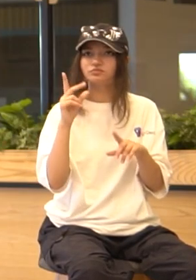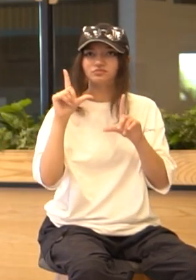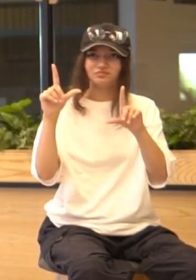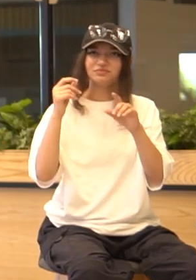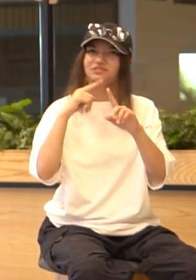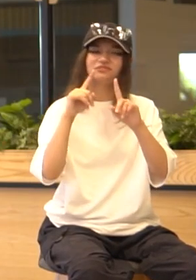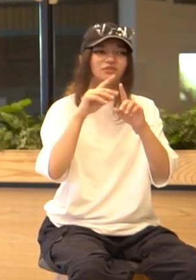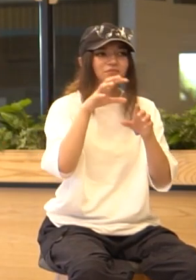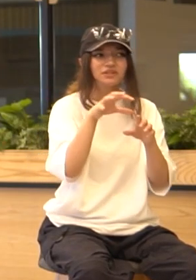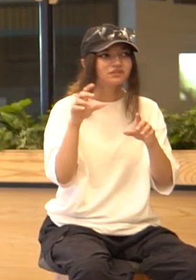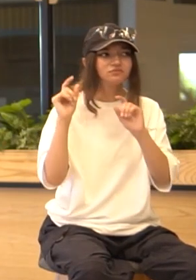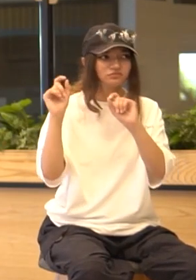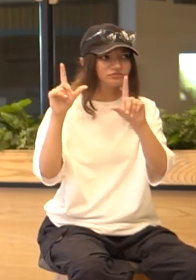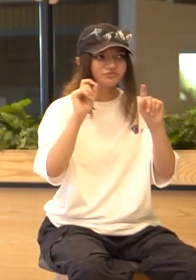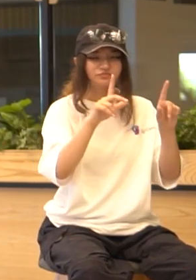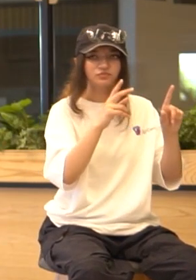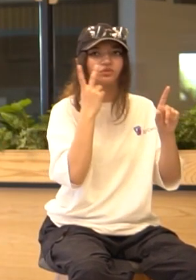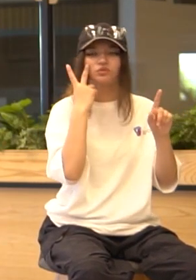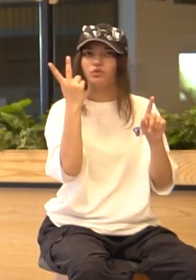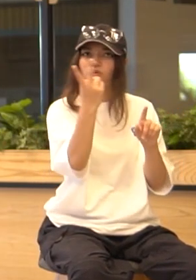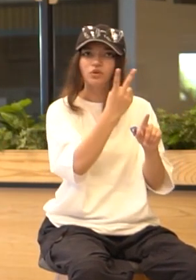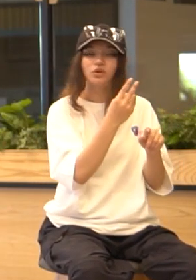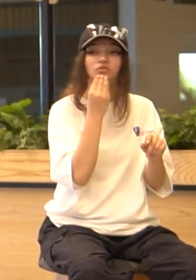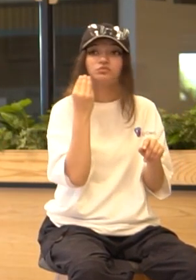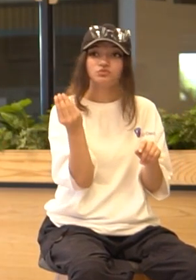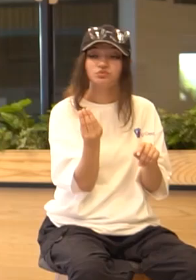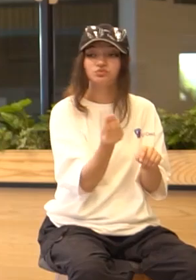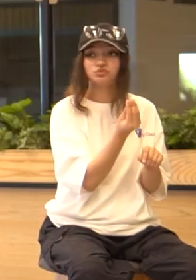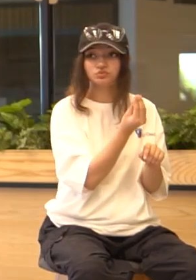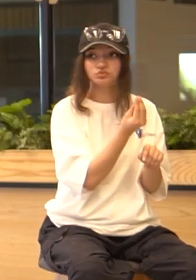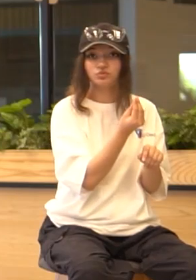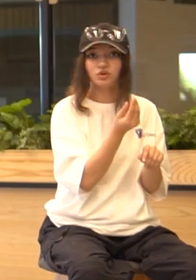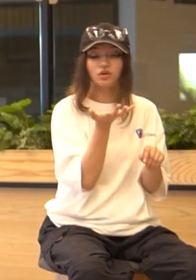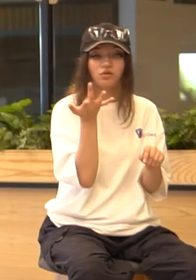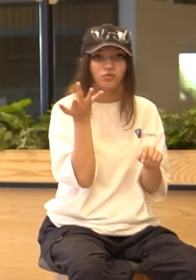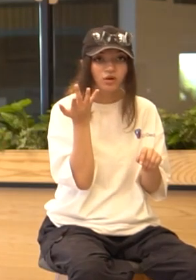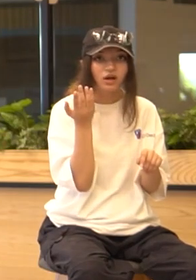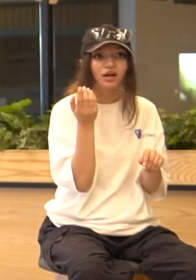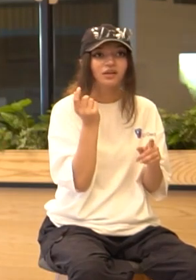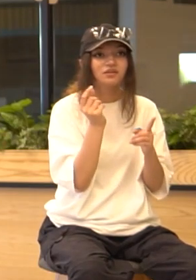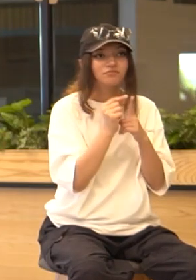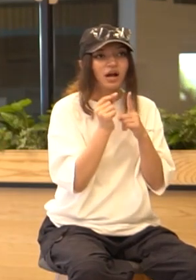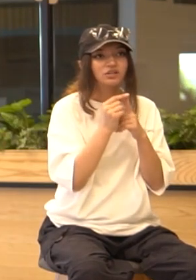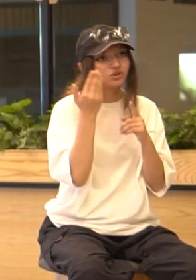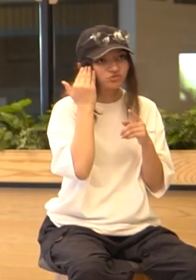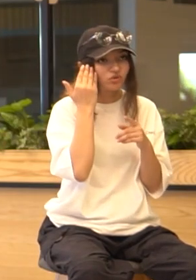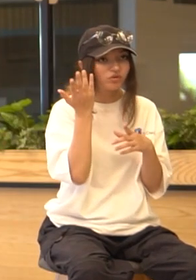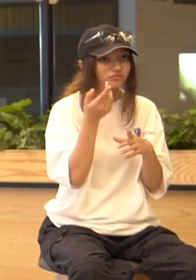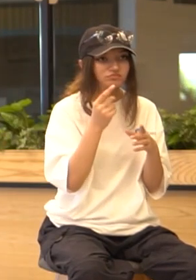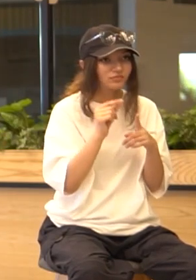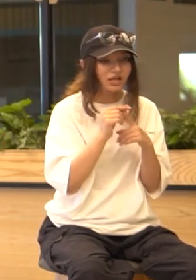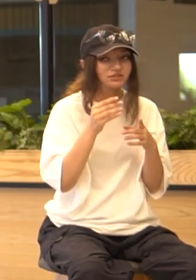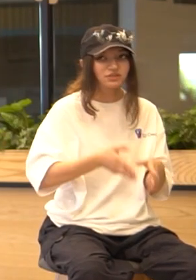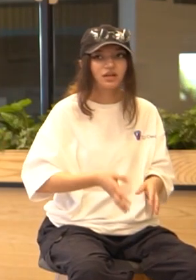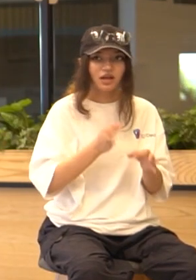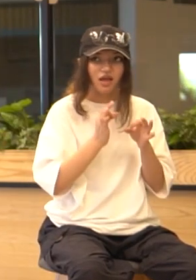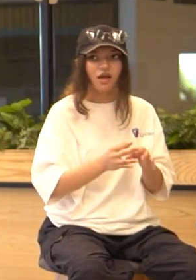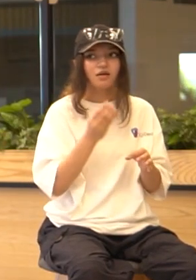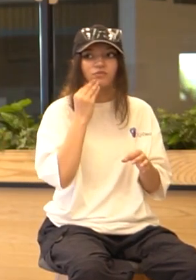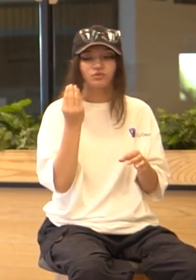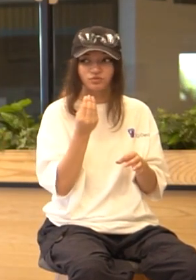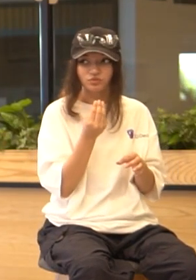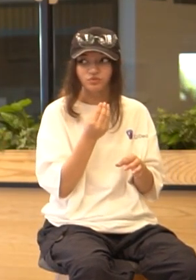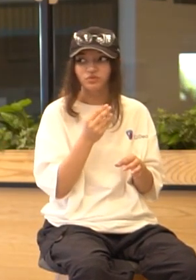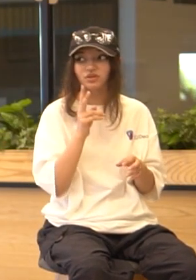was Urdu, right? Because Urdu is our natural language. It remains the language in which the masses